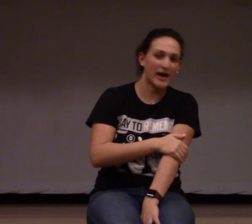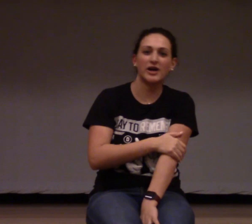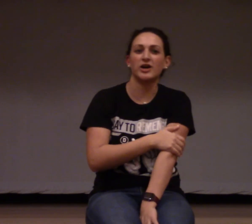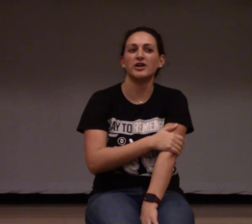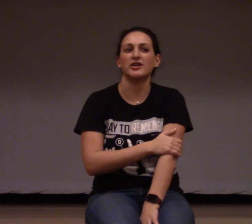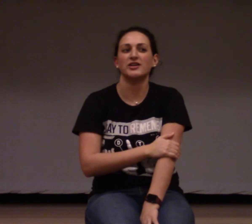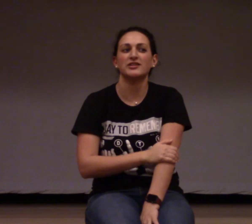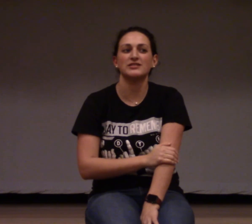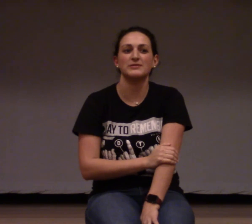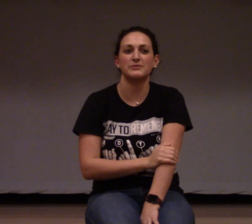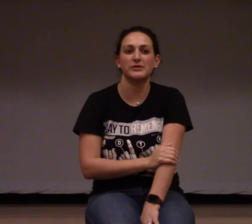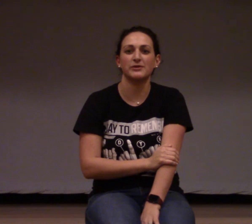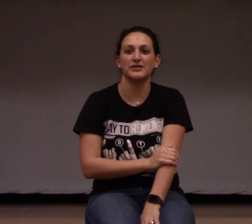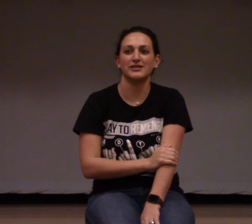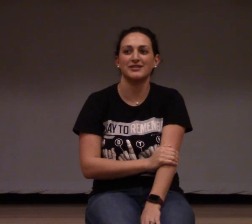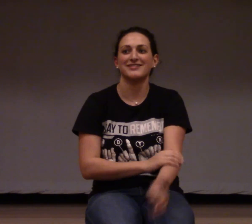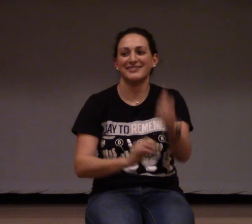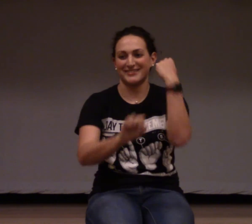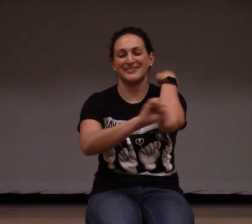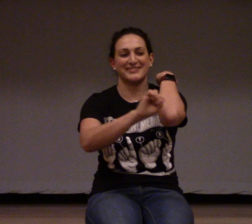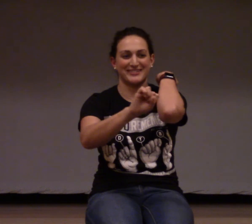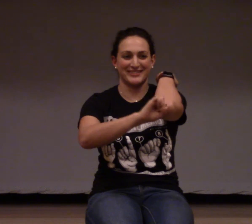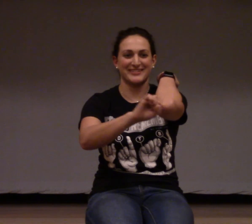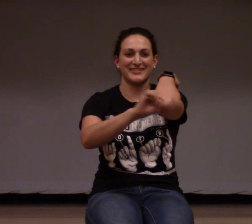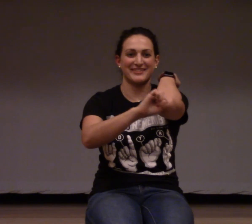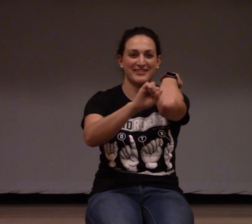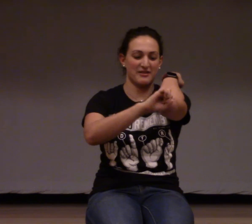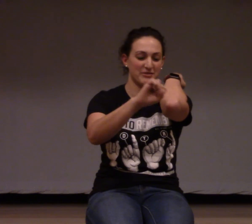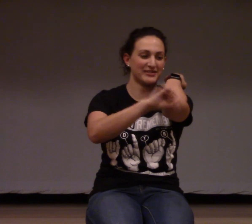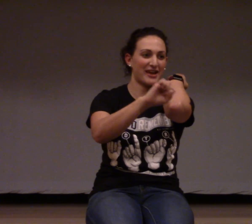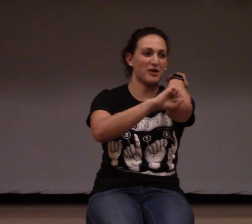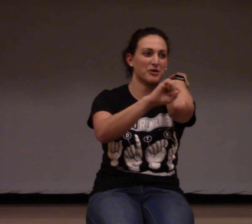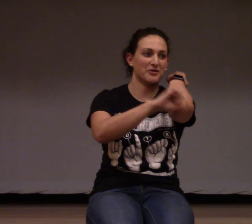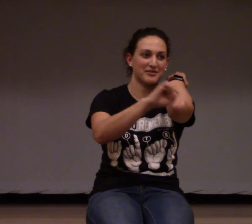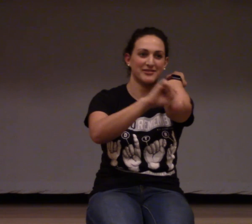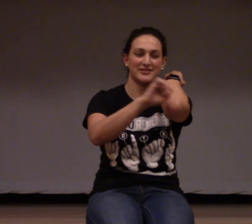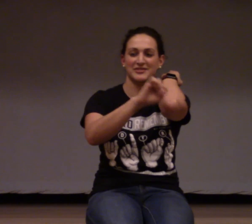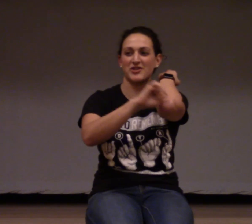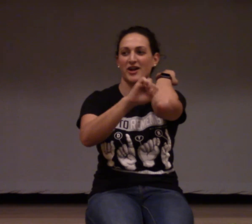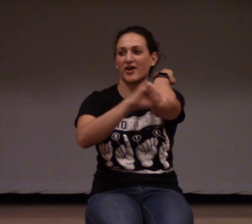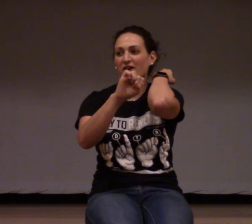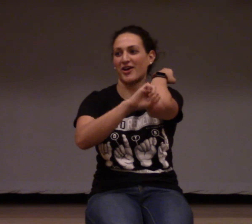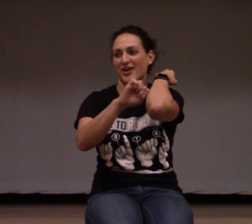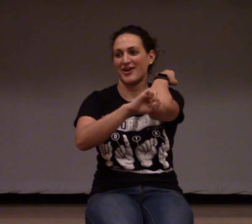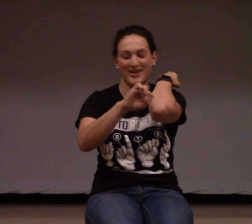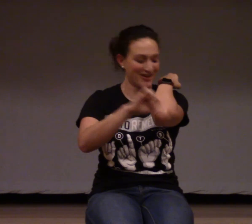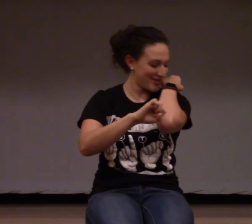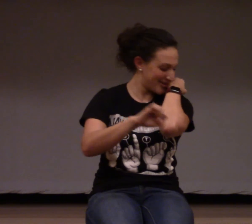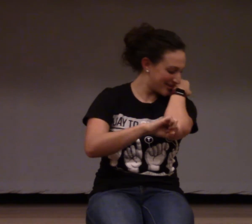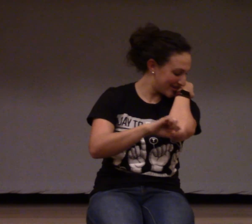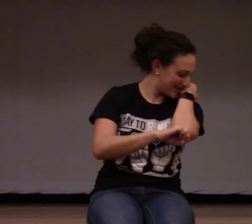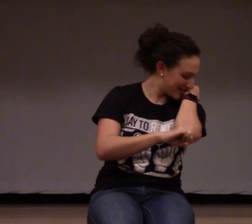Cracker. This one's a weird one. Yep, hit that elbow. Cracker.